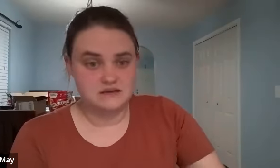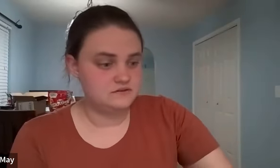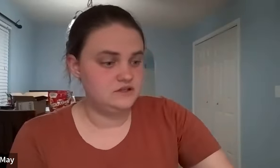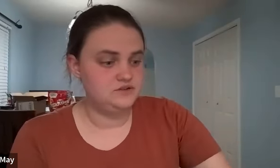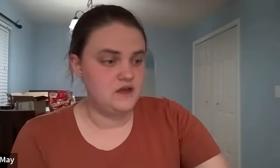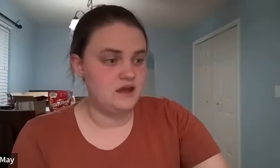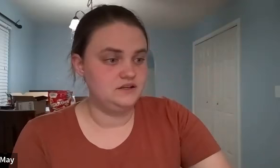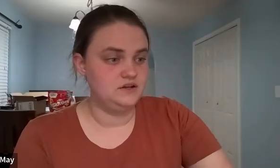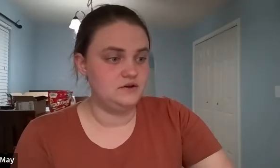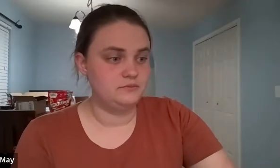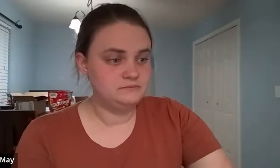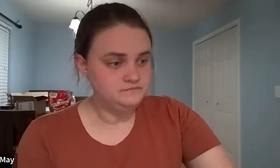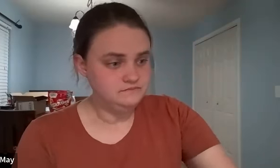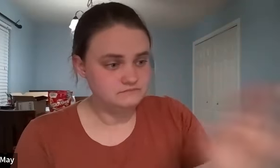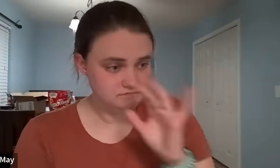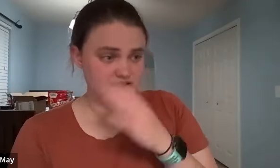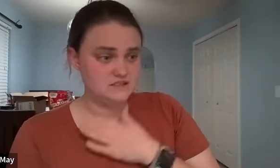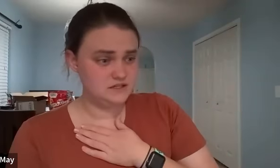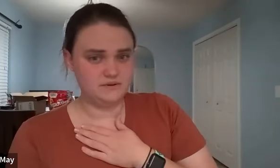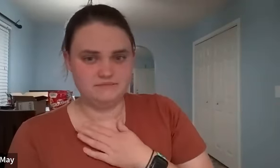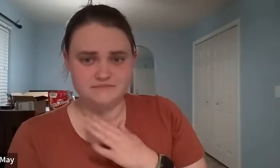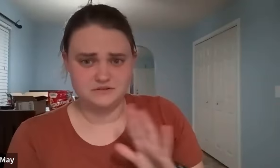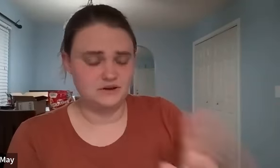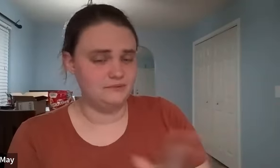definitely do that, you know. Excuse me, so sorry.